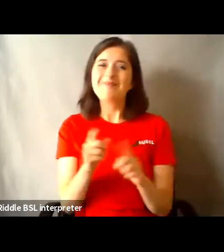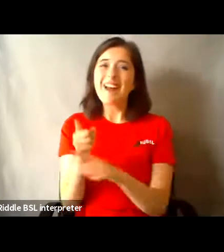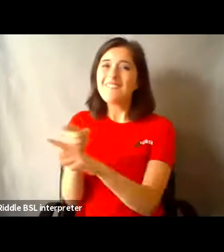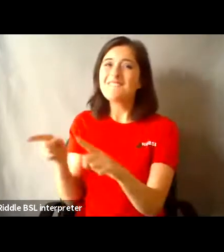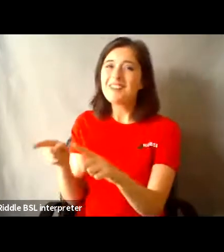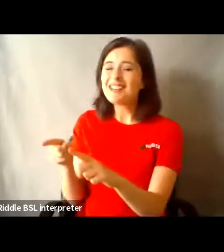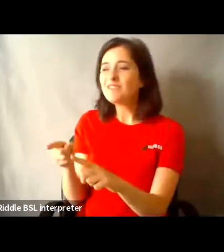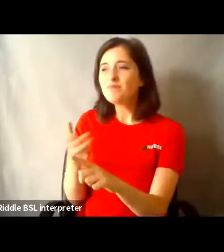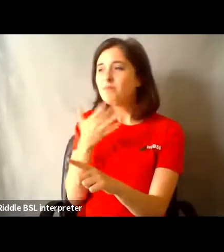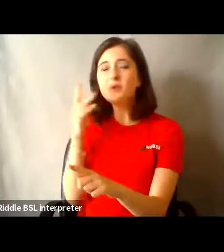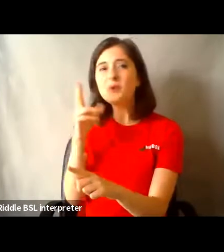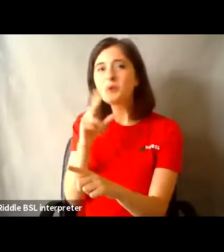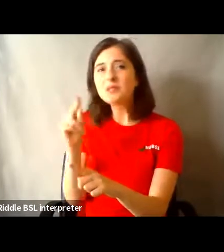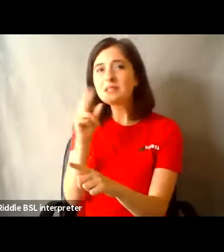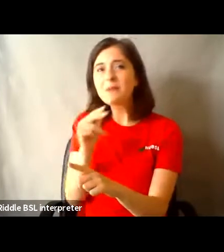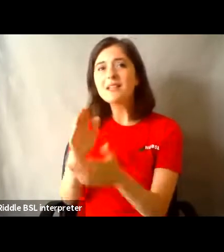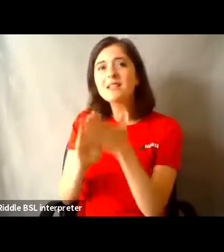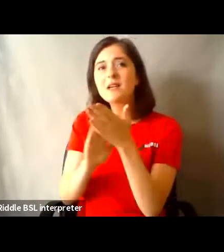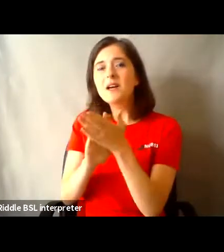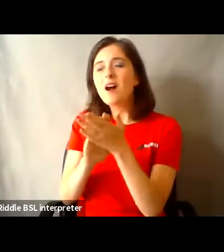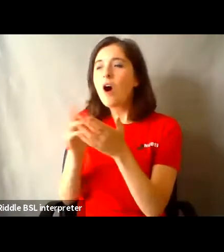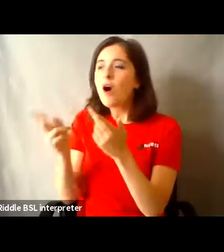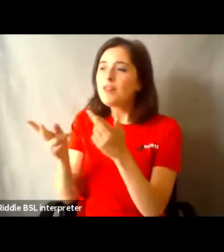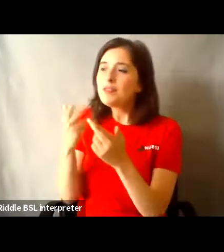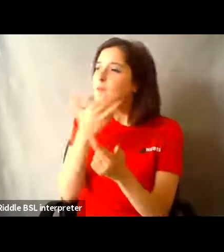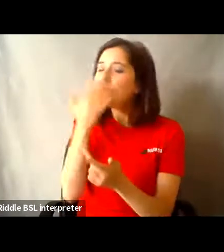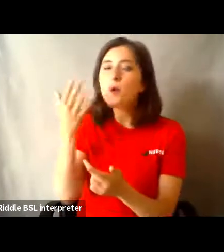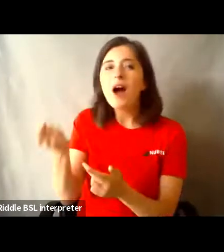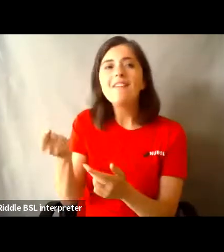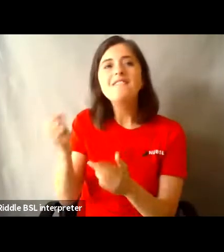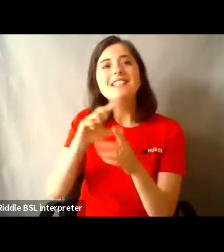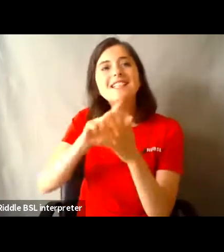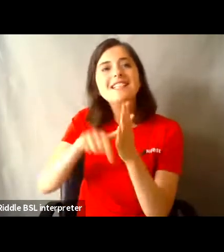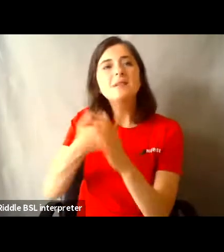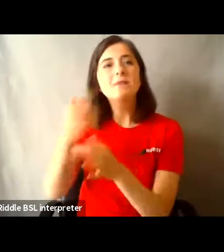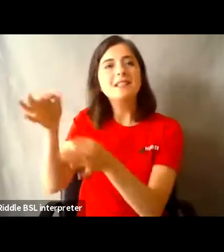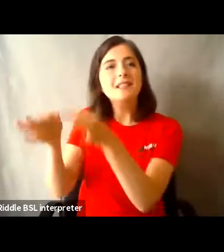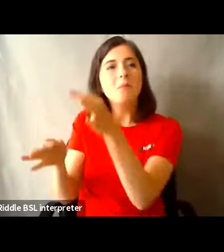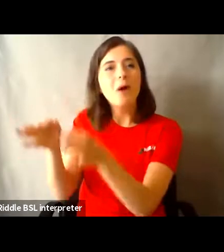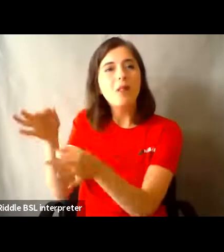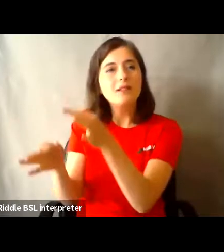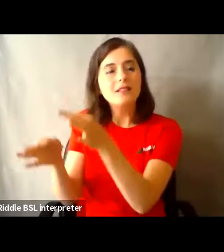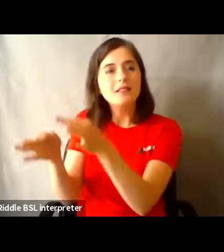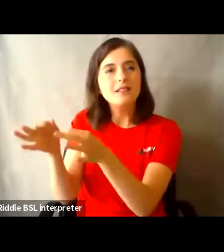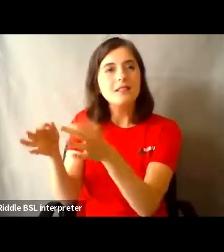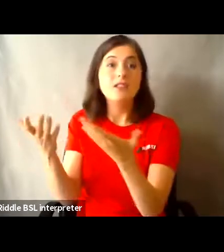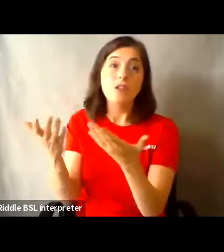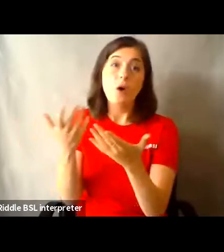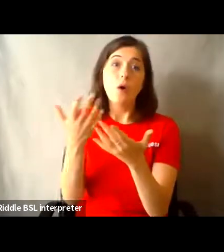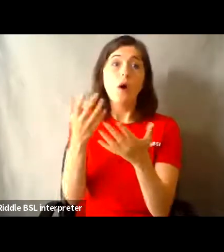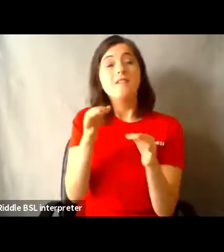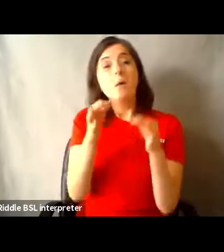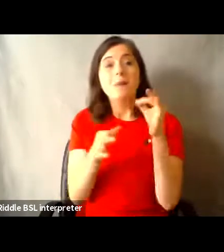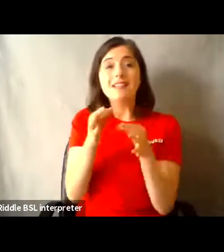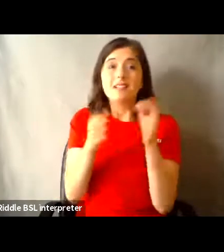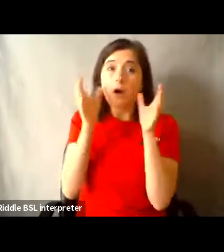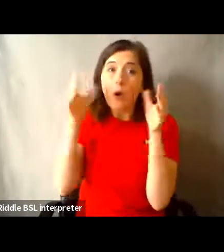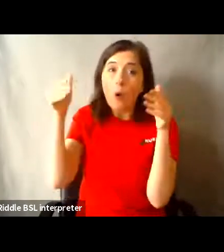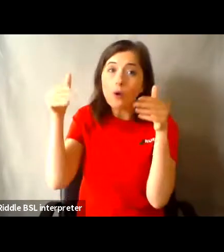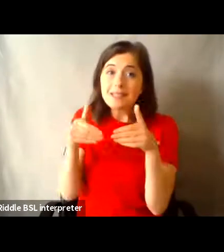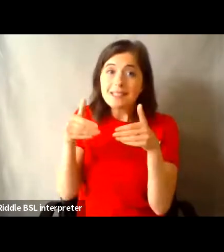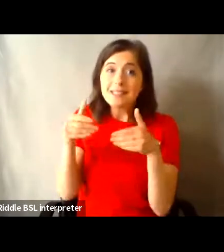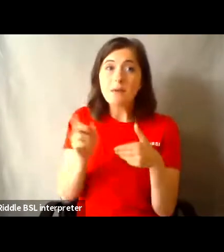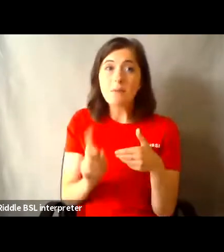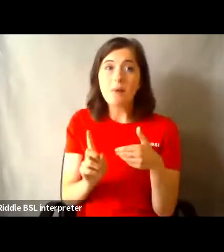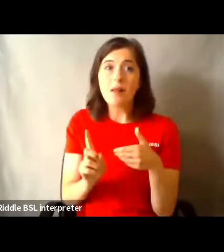disability politics, with possibly one exception, which is the growing number of political autistic people. I find autistic